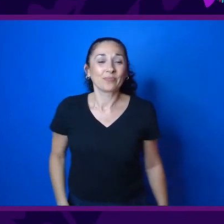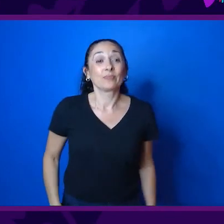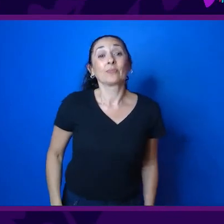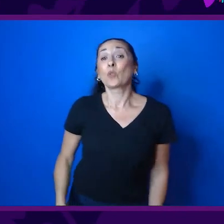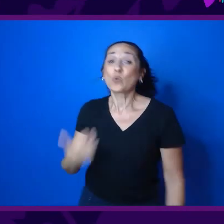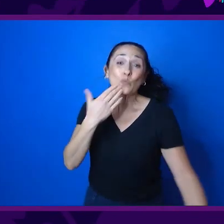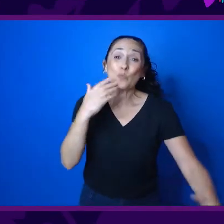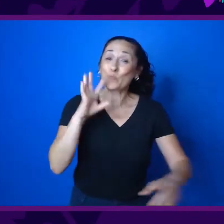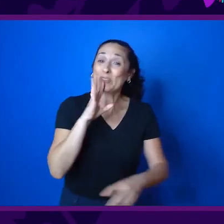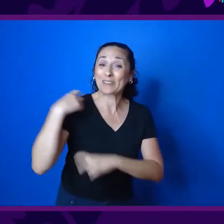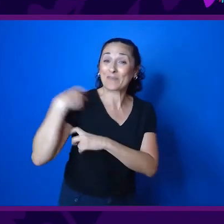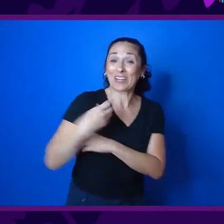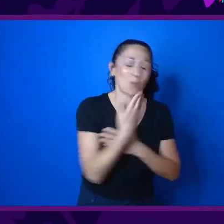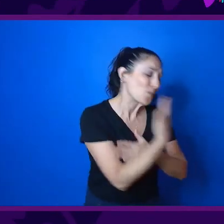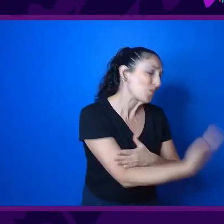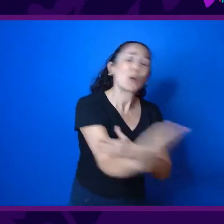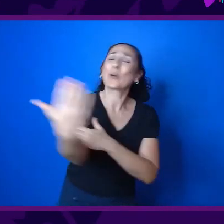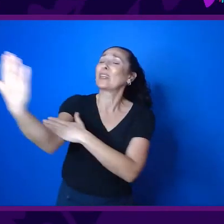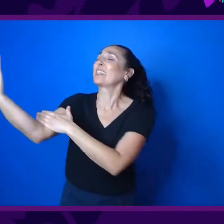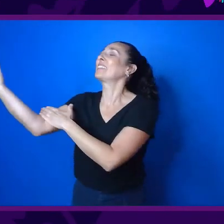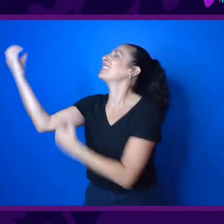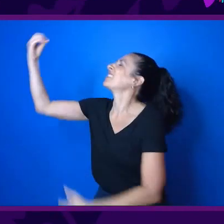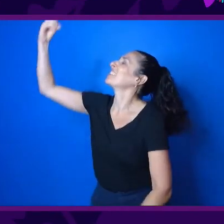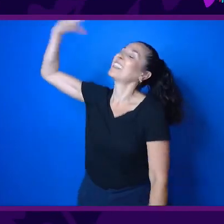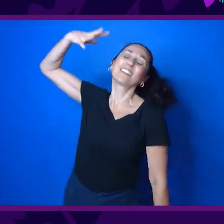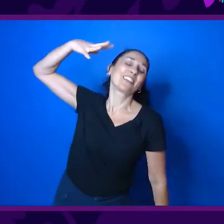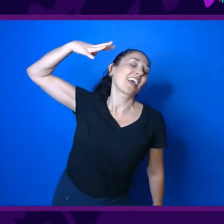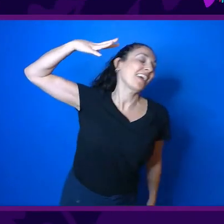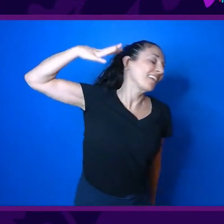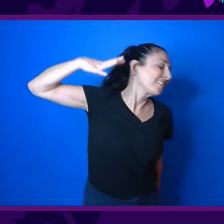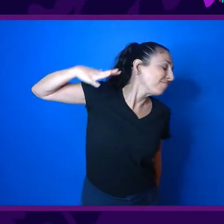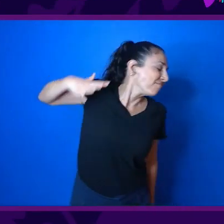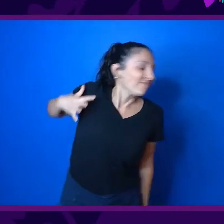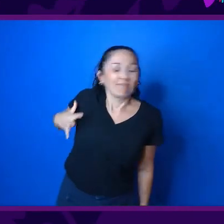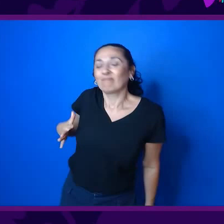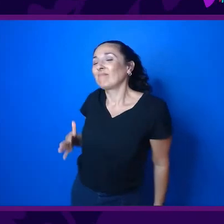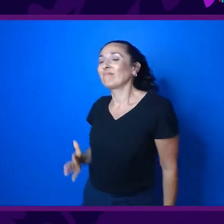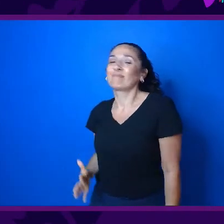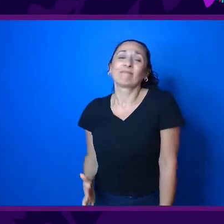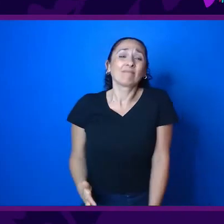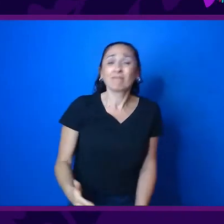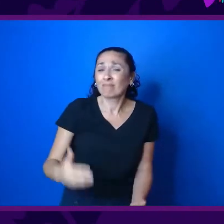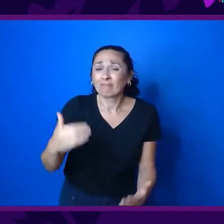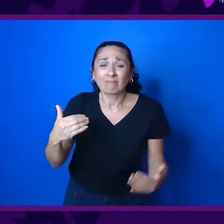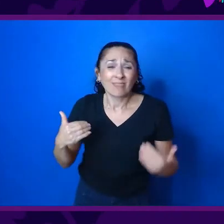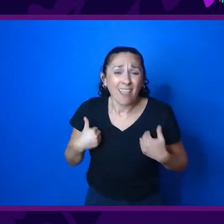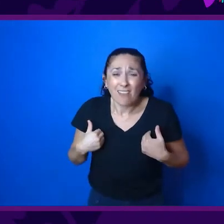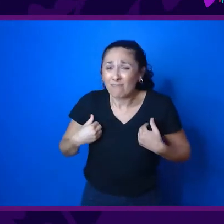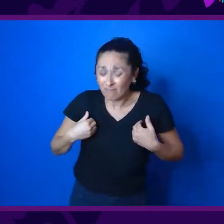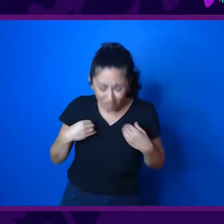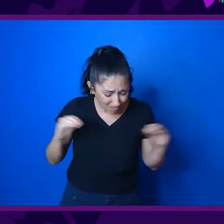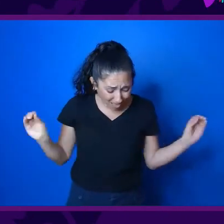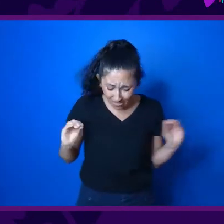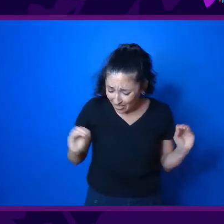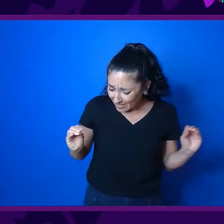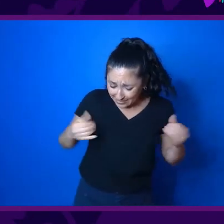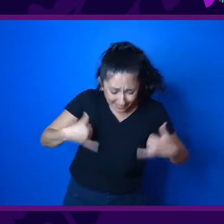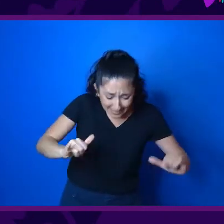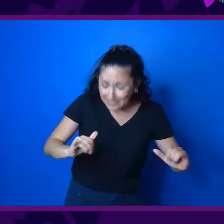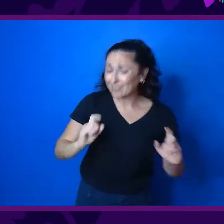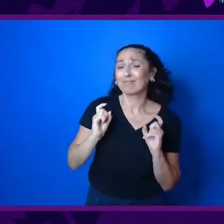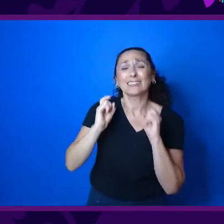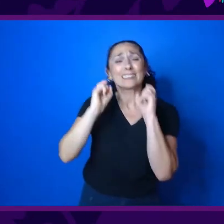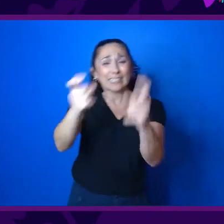Buenos dias, good morning, let the sun shine through. Even if I had nothing, I'd give something